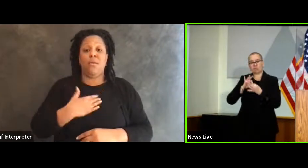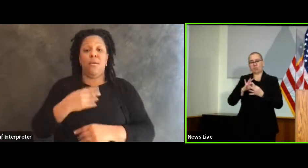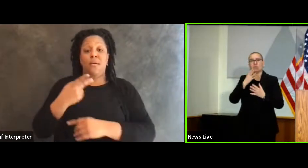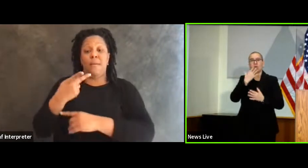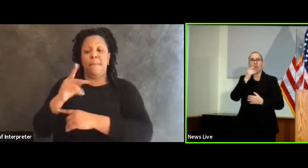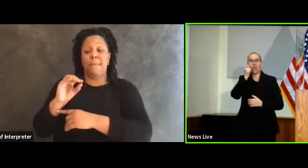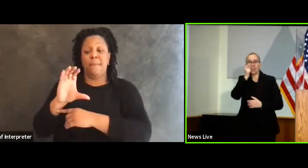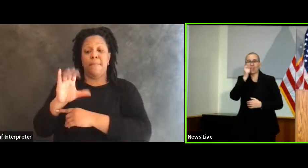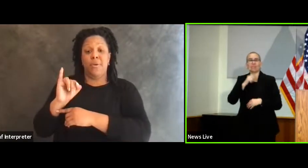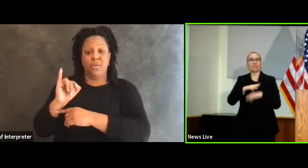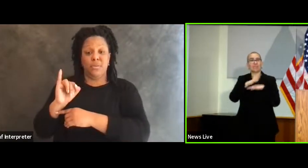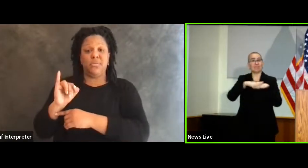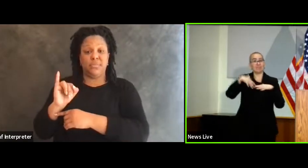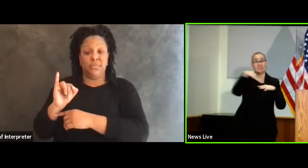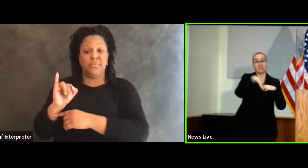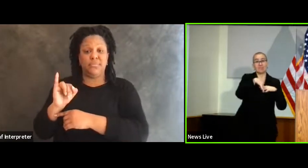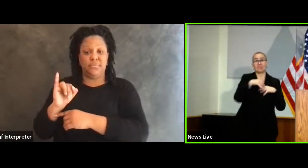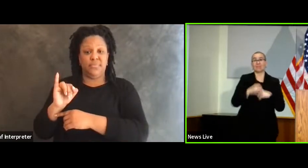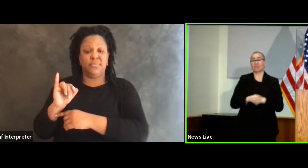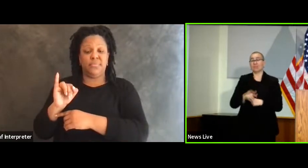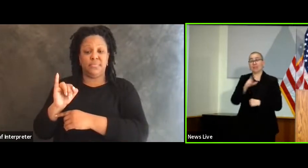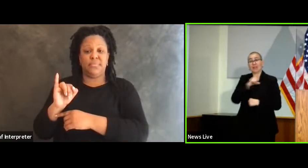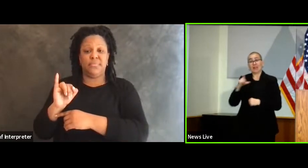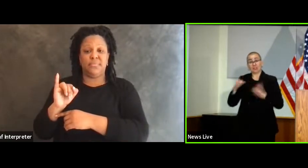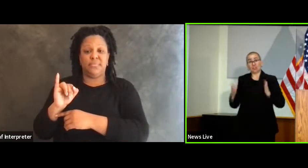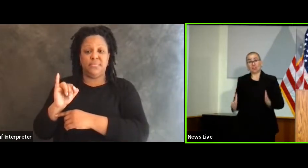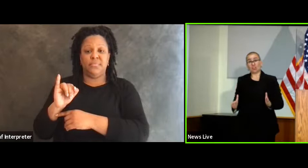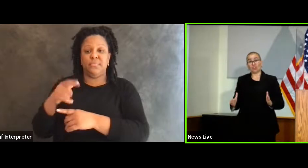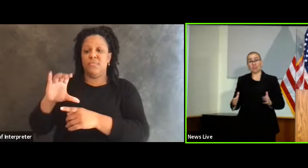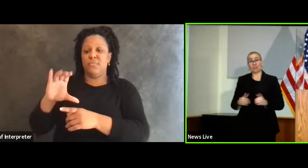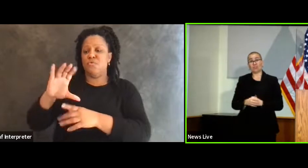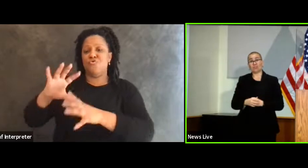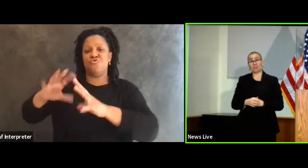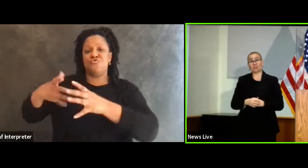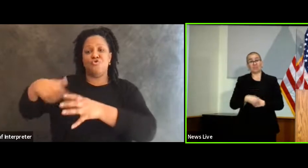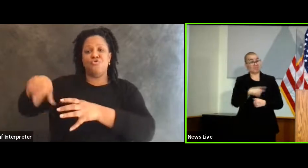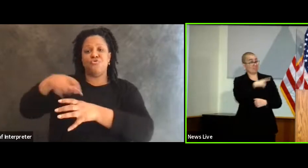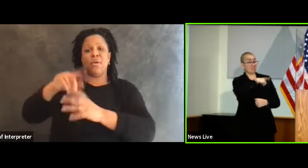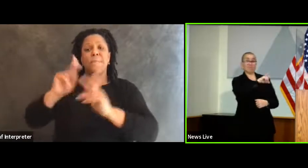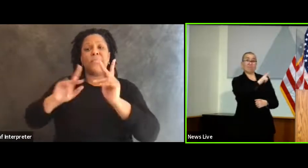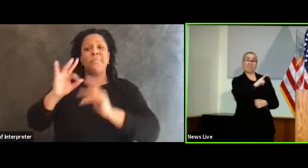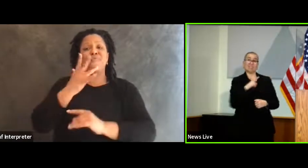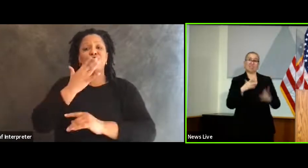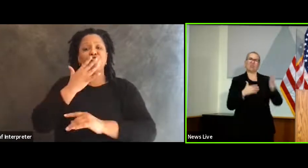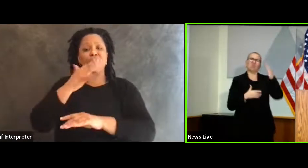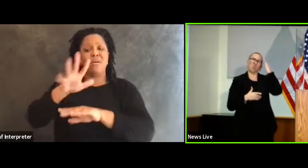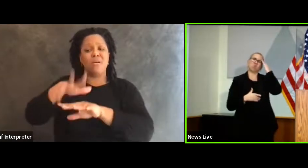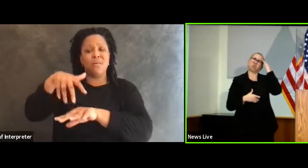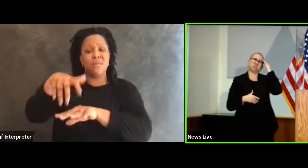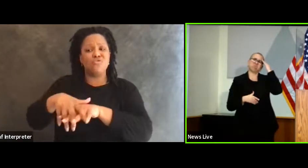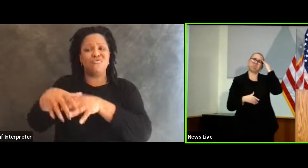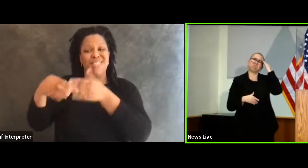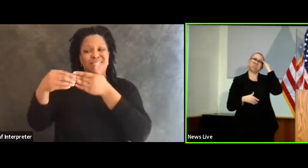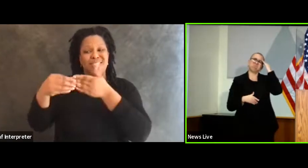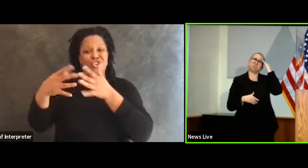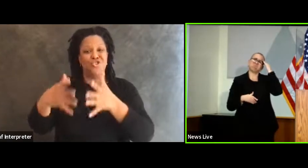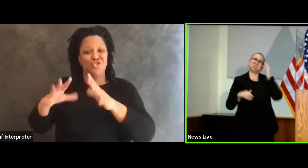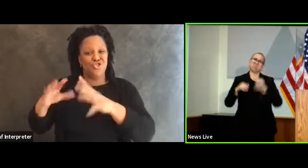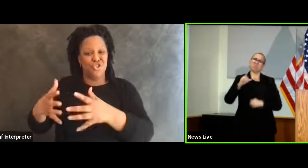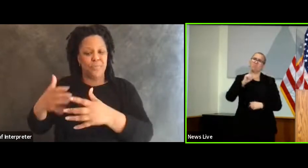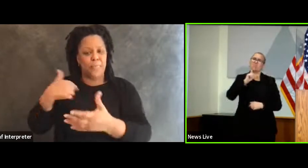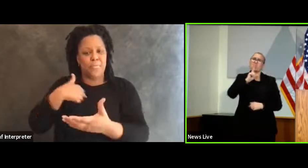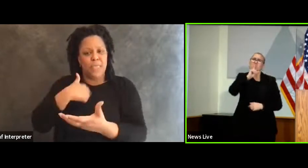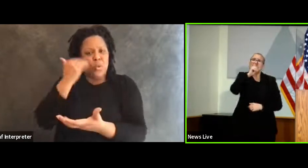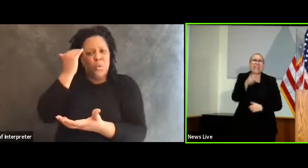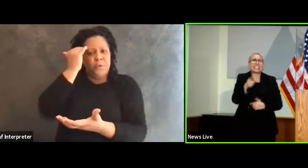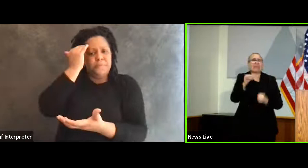Indigenous legislators, is that we clearly know that the reality of our society is that our very